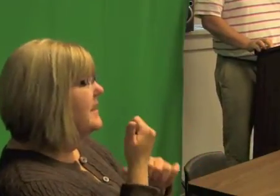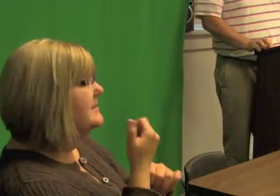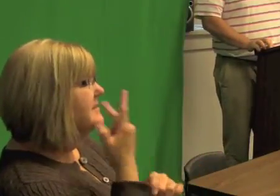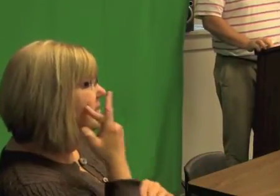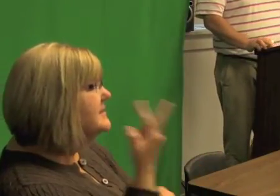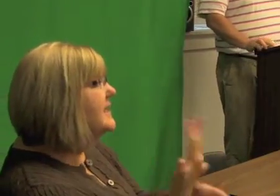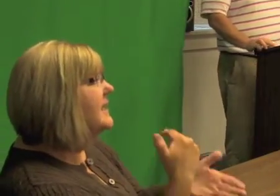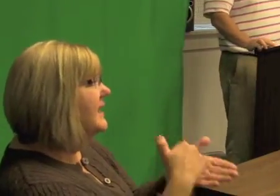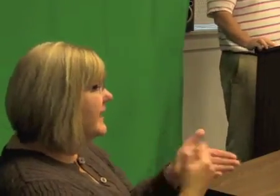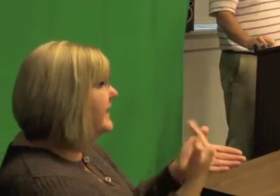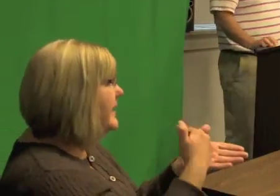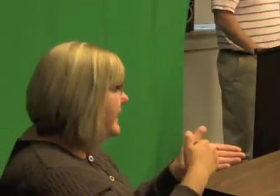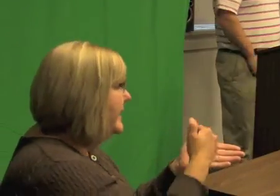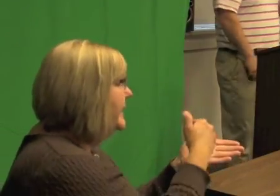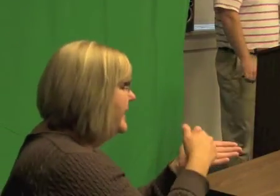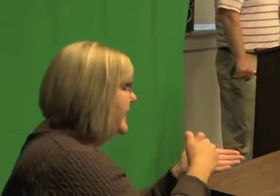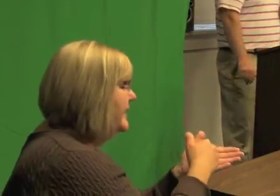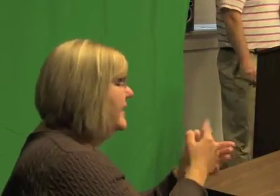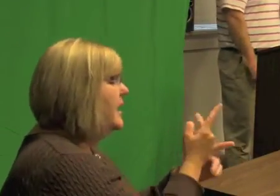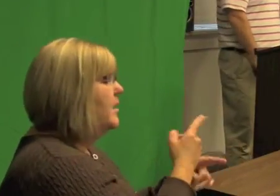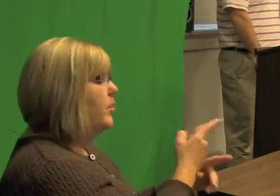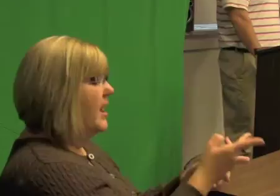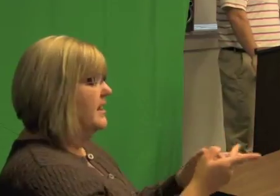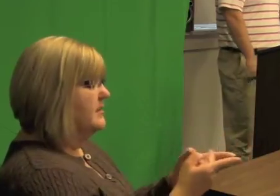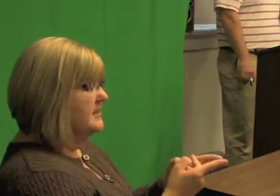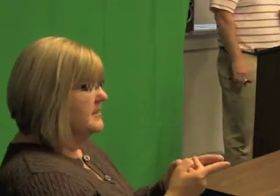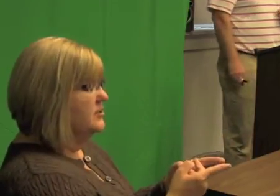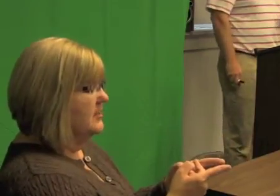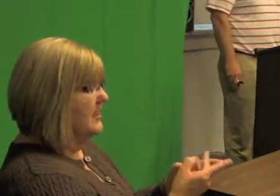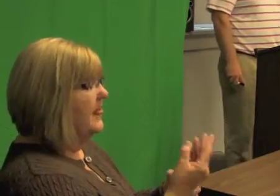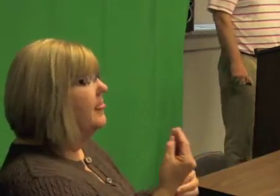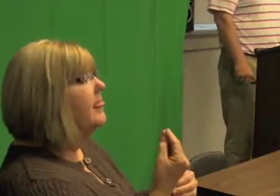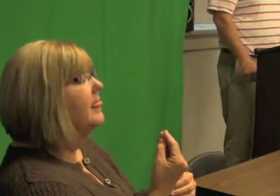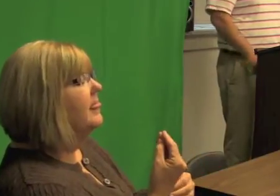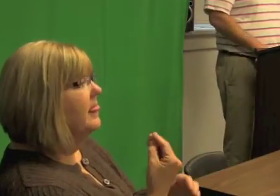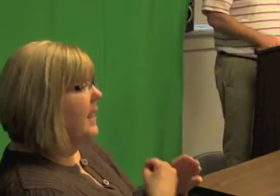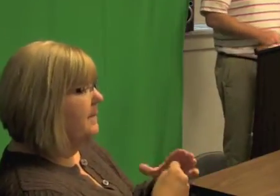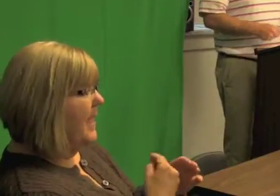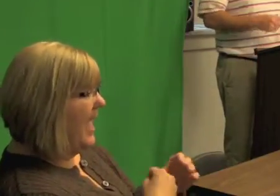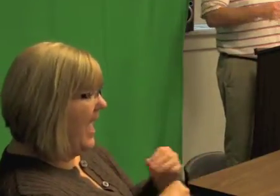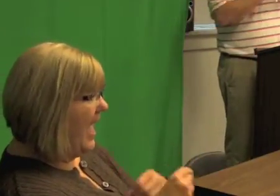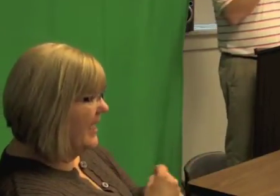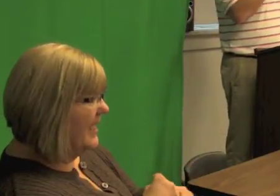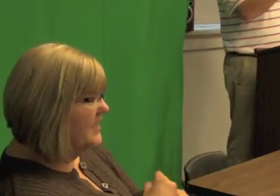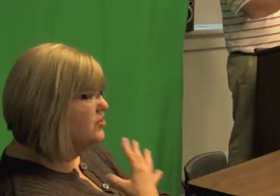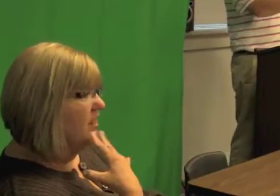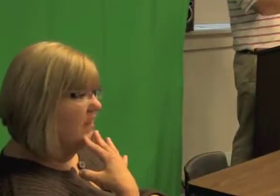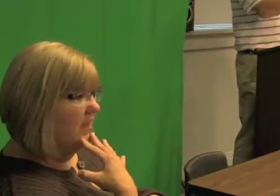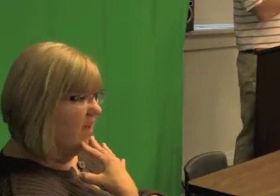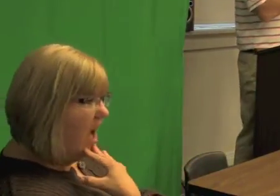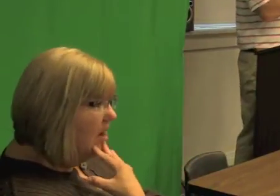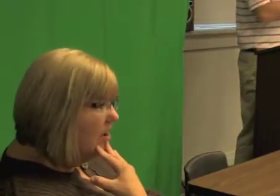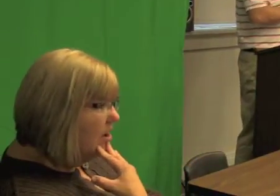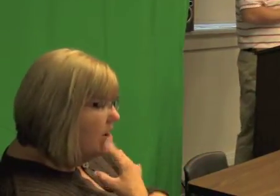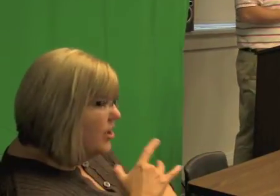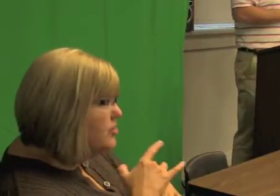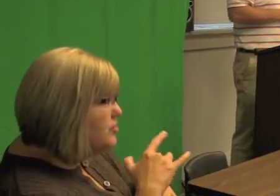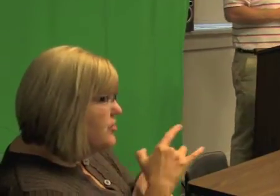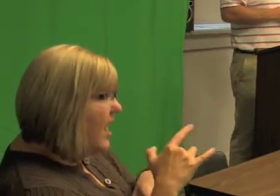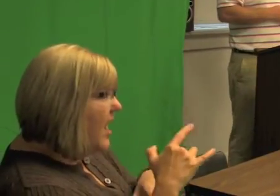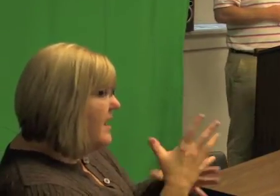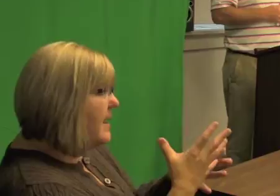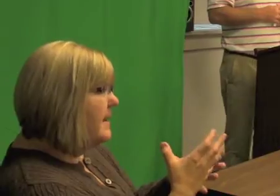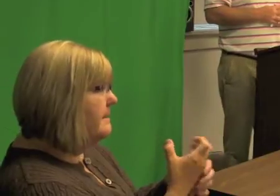over and over. And then also product positioning, packaging, and color. What color makes people want to buy